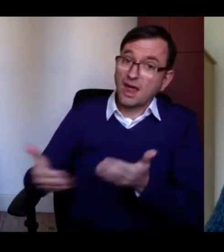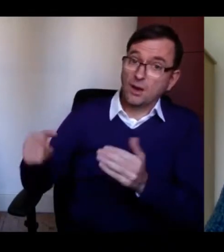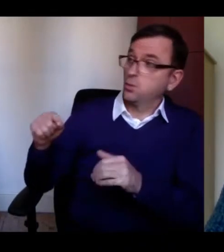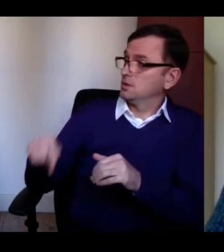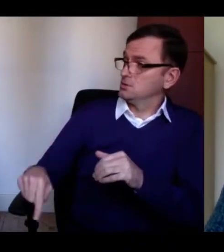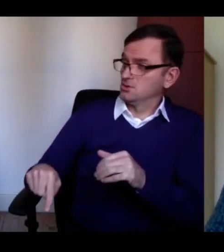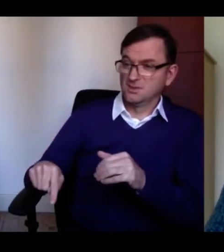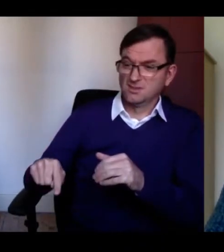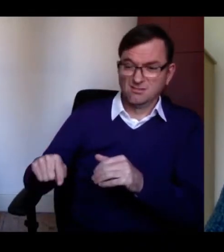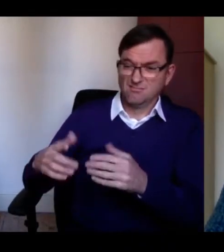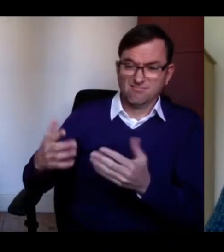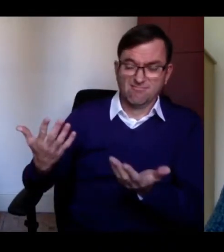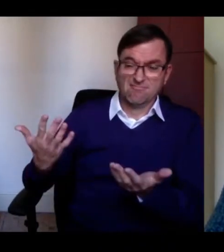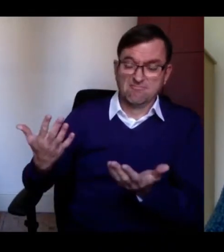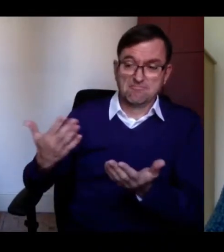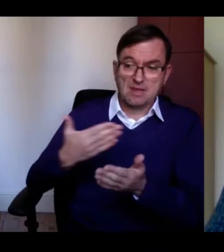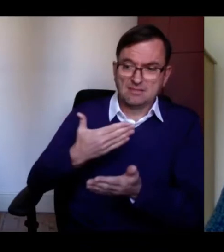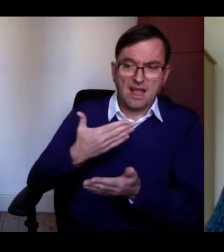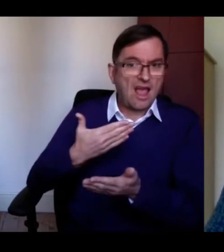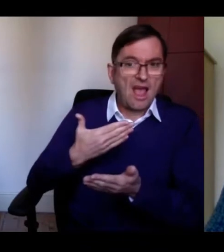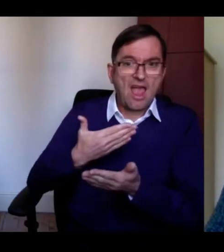Okay. BSL, British Sign Language,